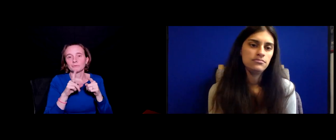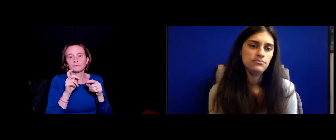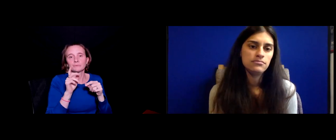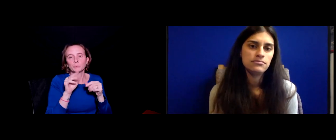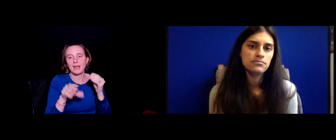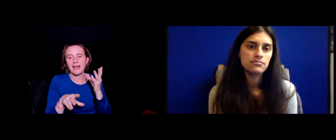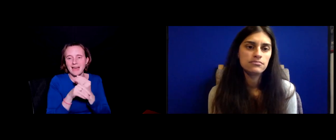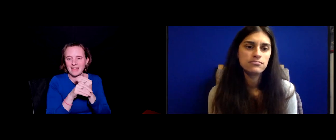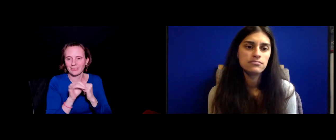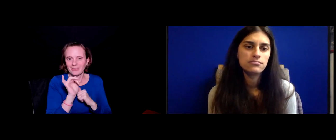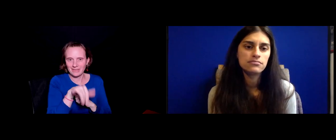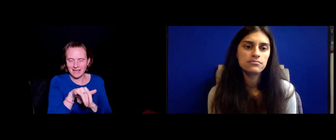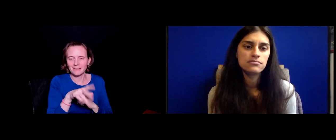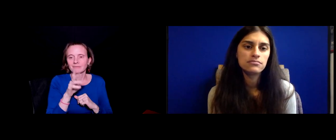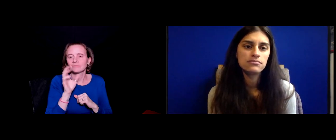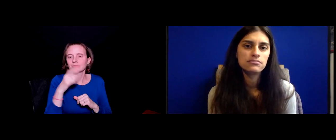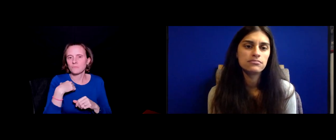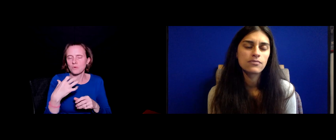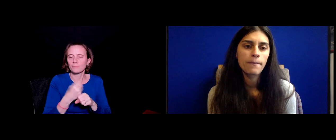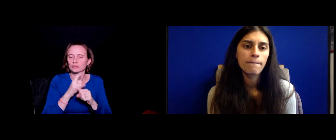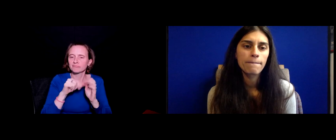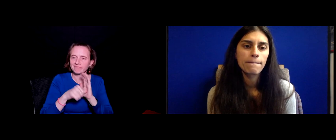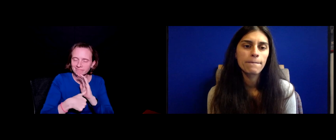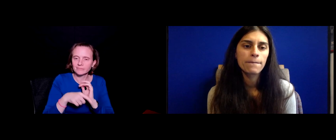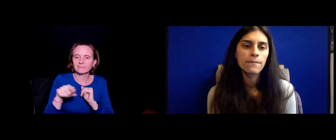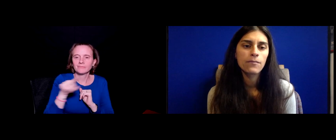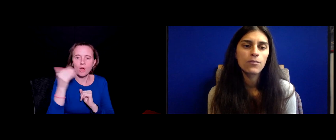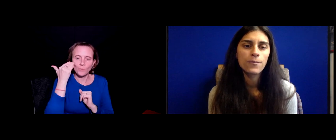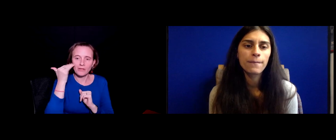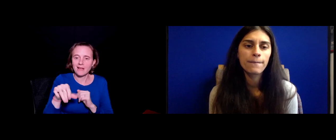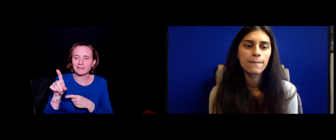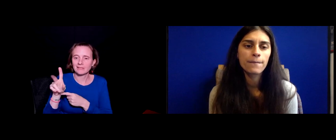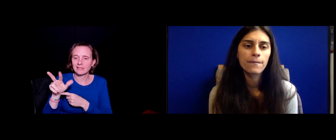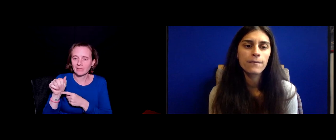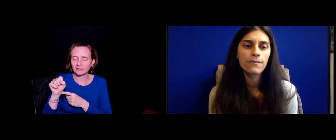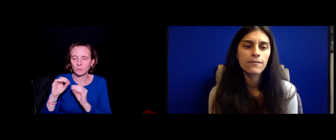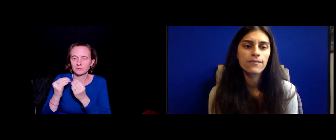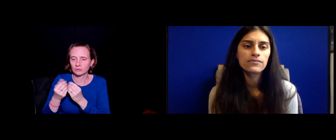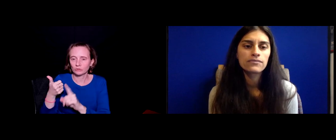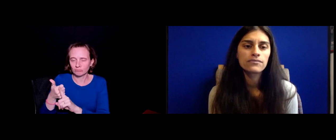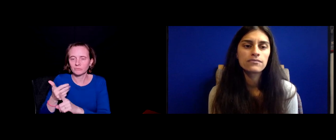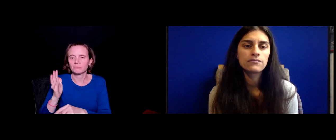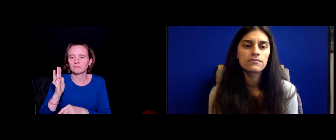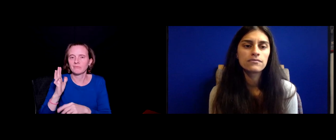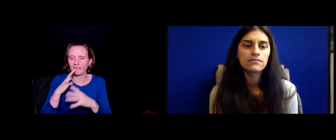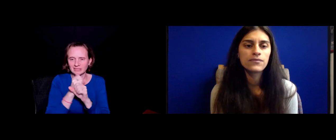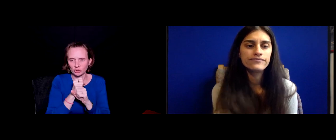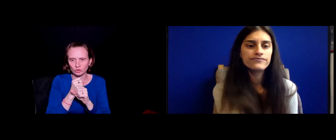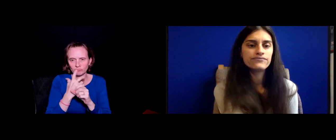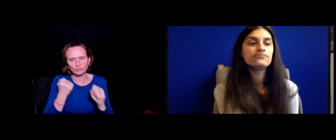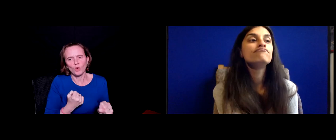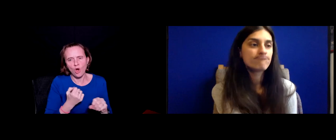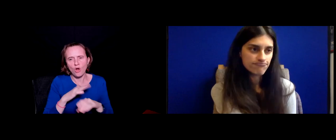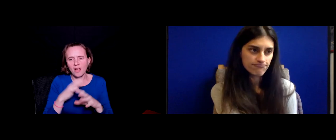please don't be afraid to reach out and ask us. Right. And in addition to that, I really want to emphasize that with the work that DVAST